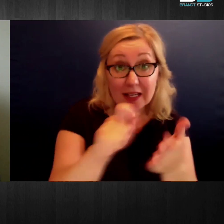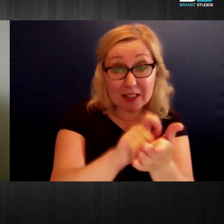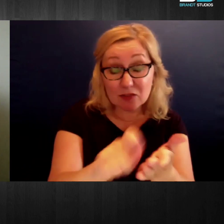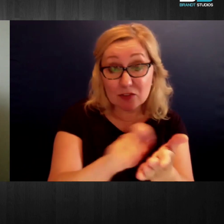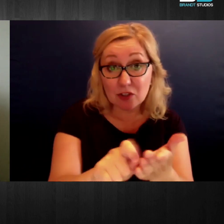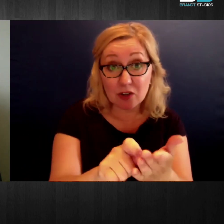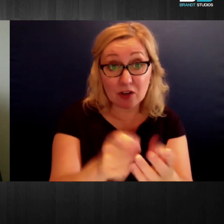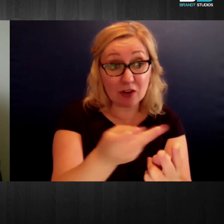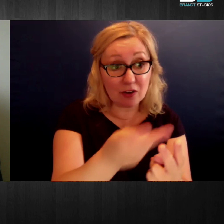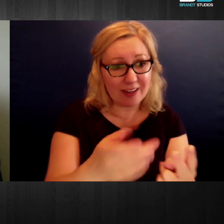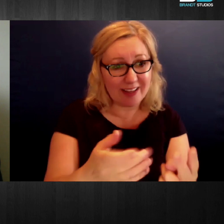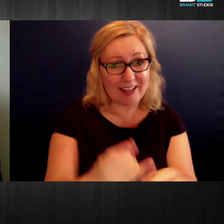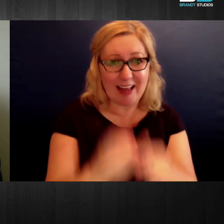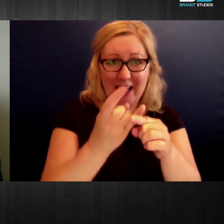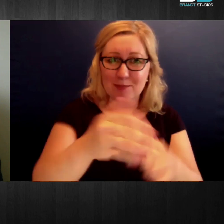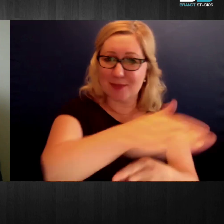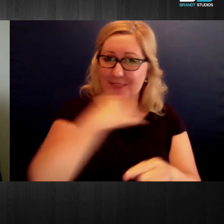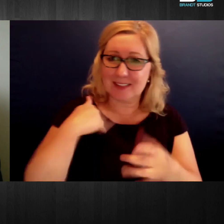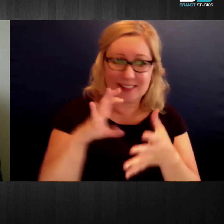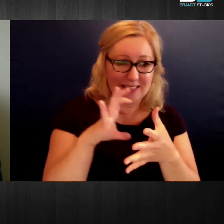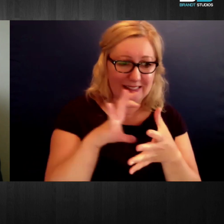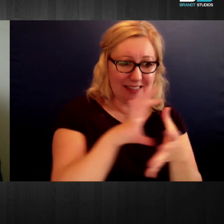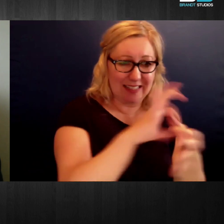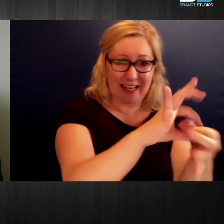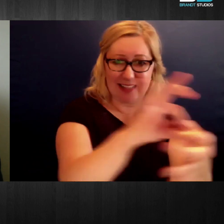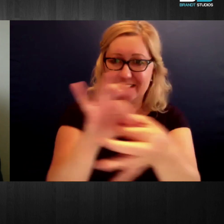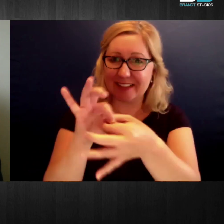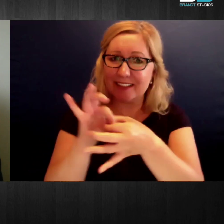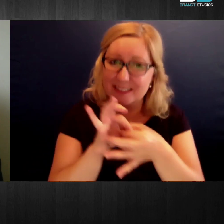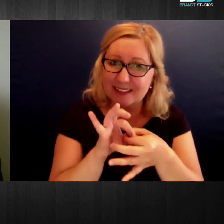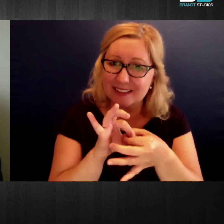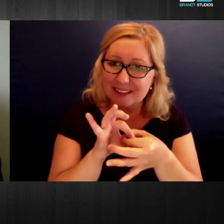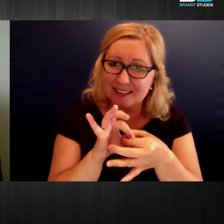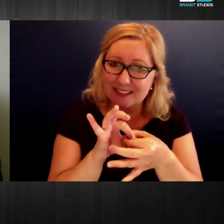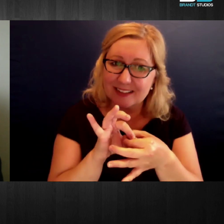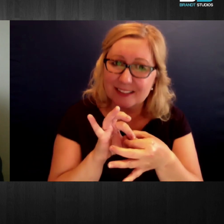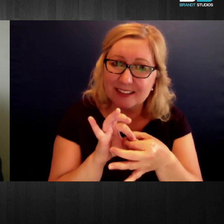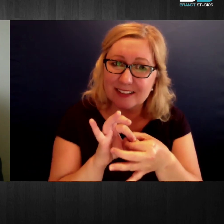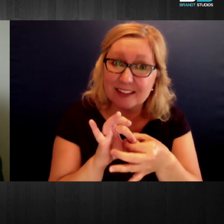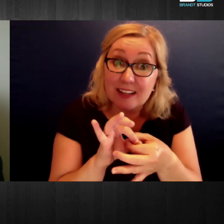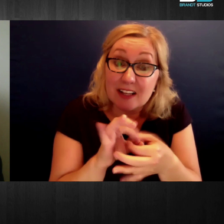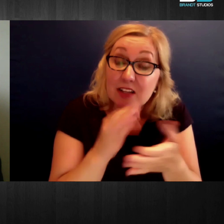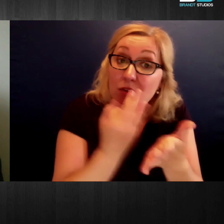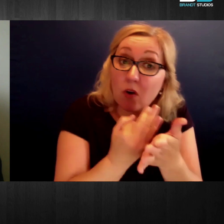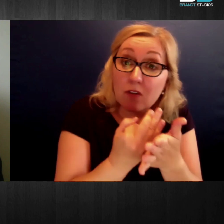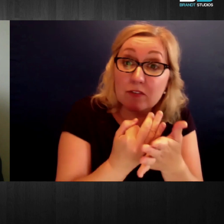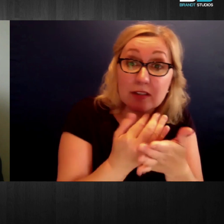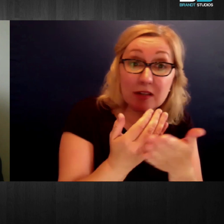you look at music and literature, they've often been the megaphone for a life lived and for social